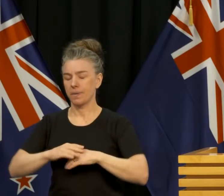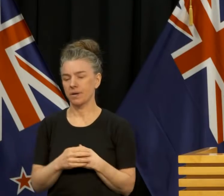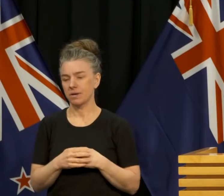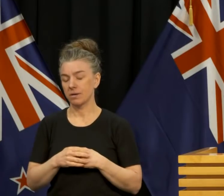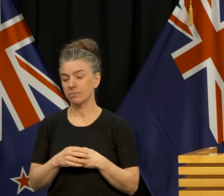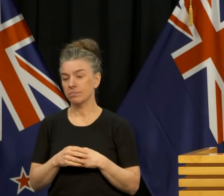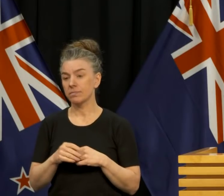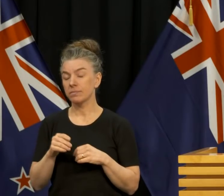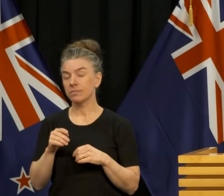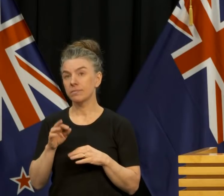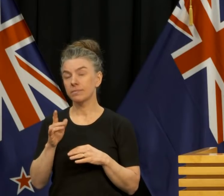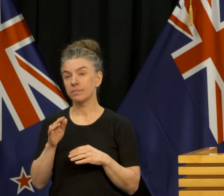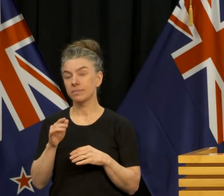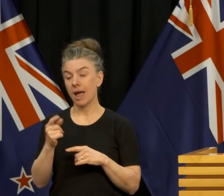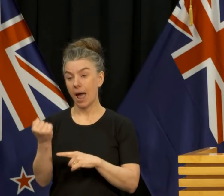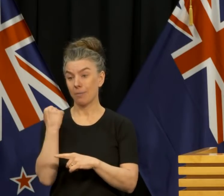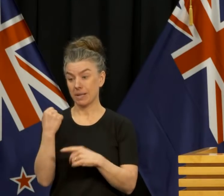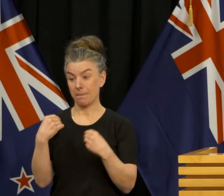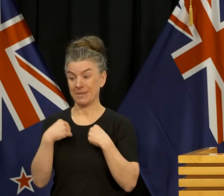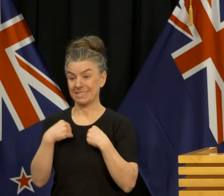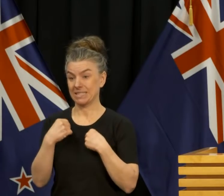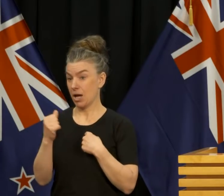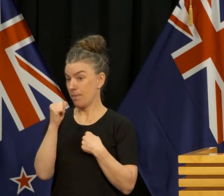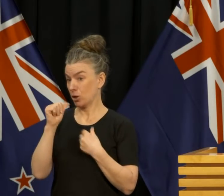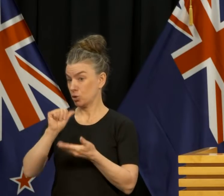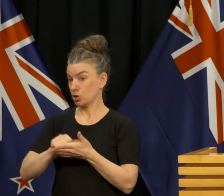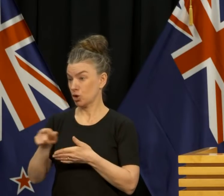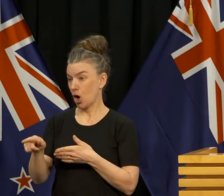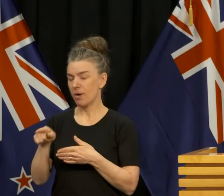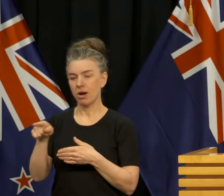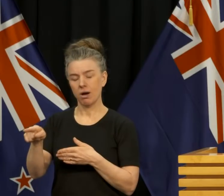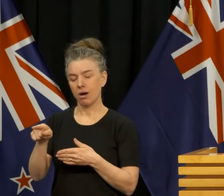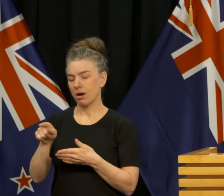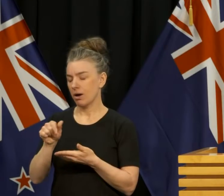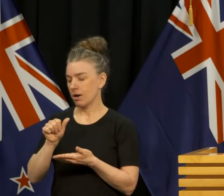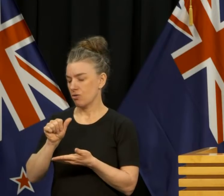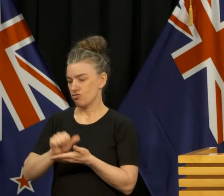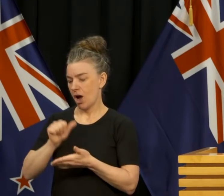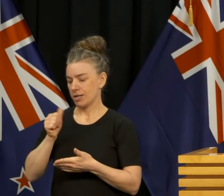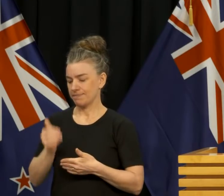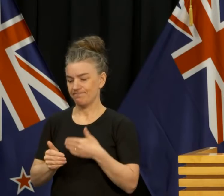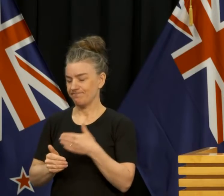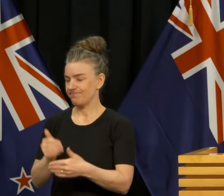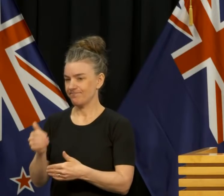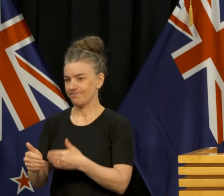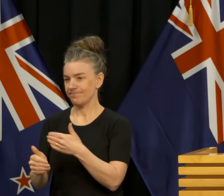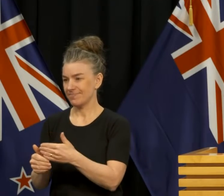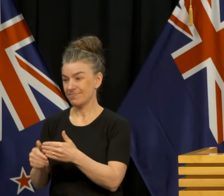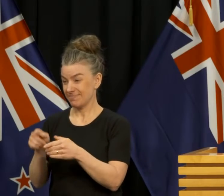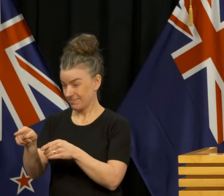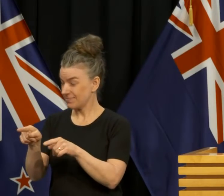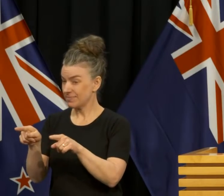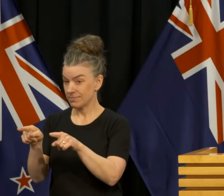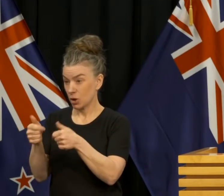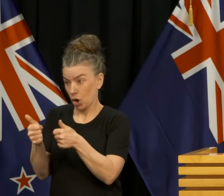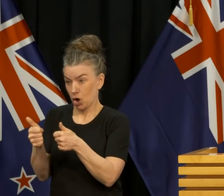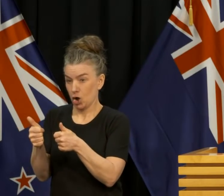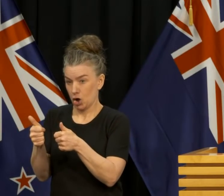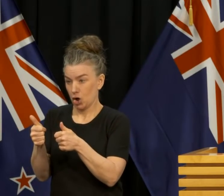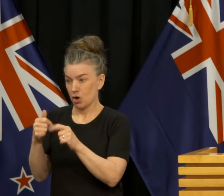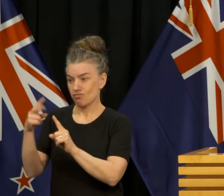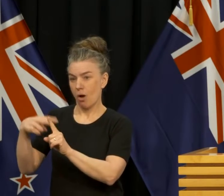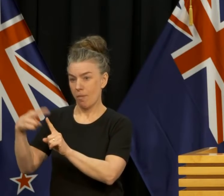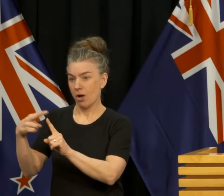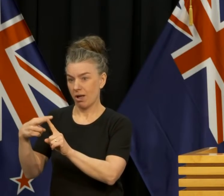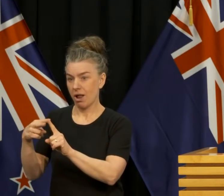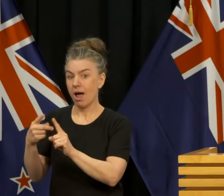the business here in Hamilton. They continue to do all of the things that we have been asking businesses to do since COVID-19